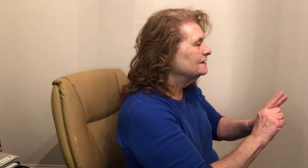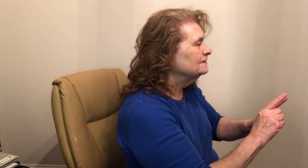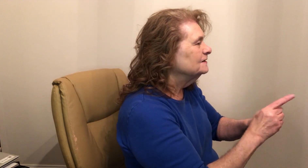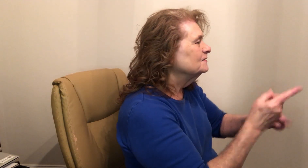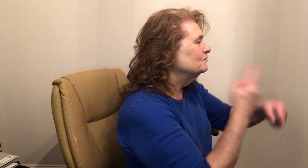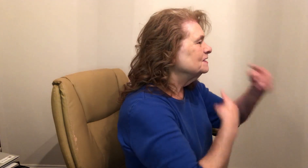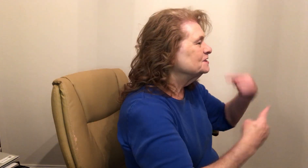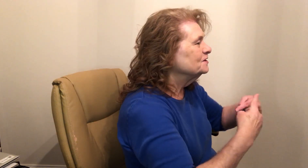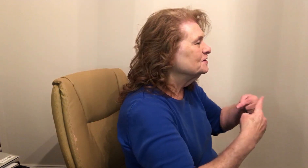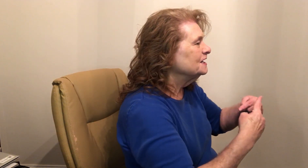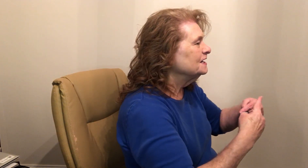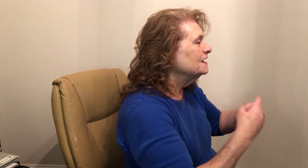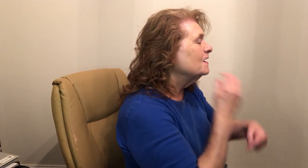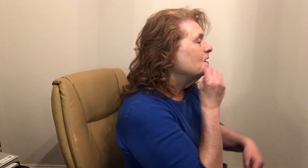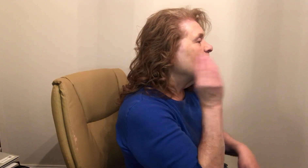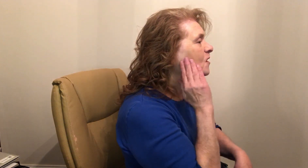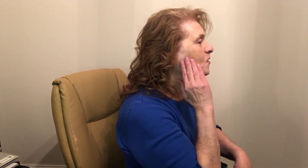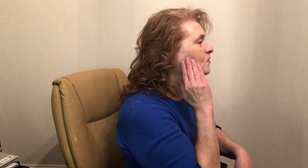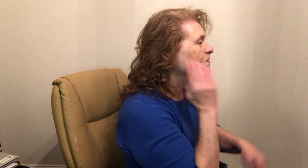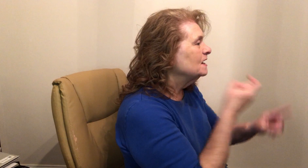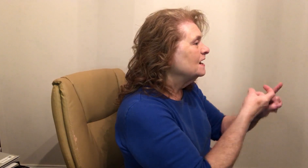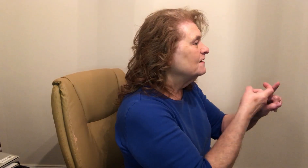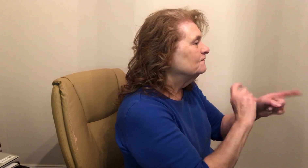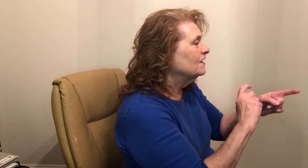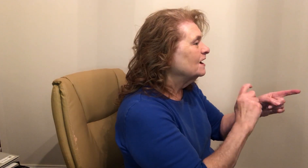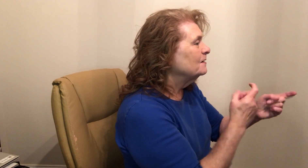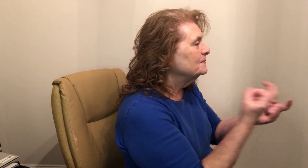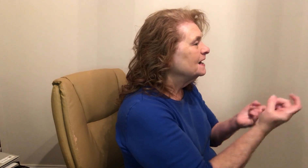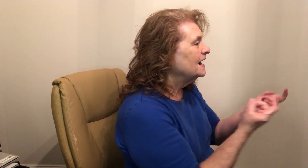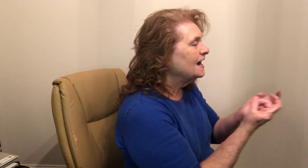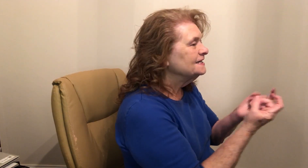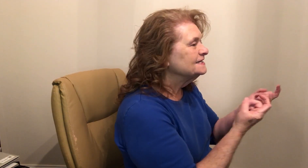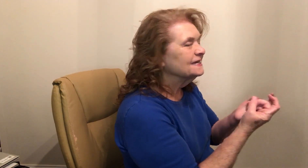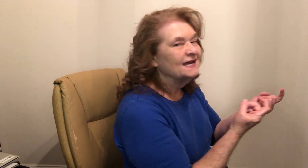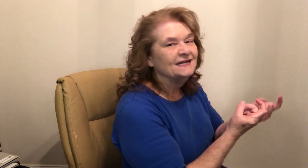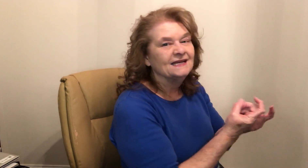while returning home from ice skating.